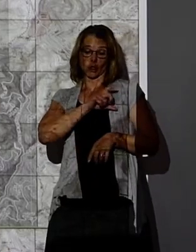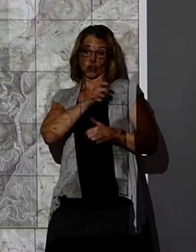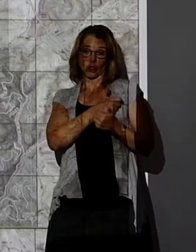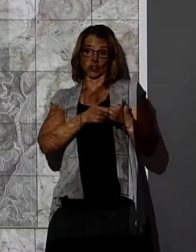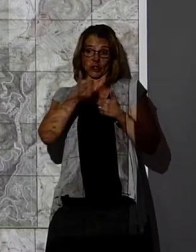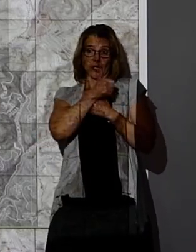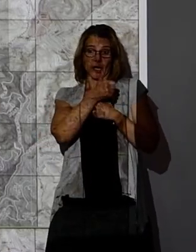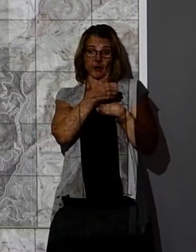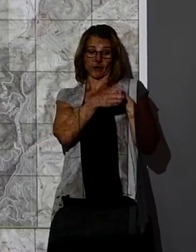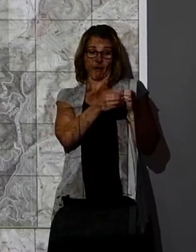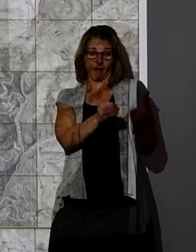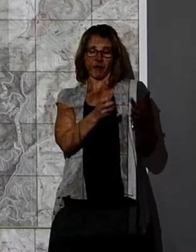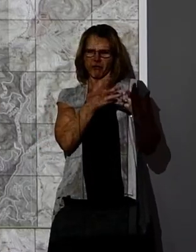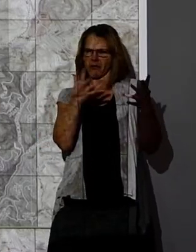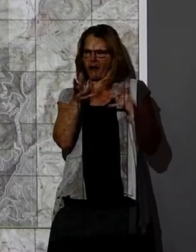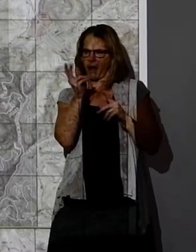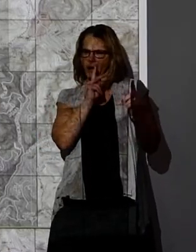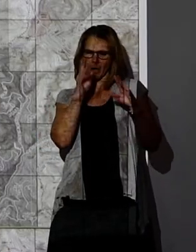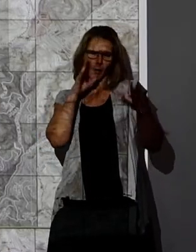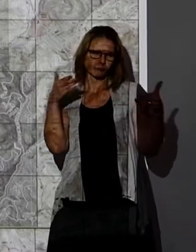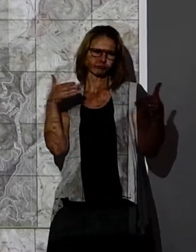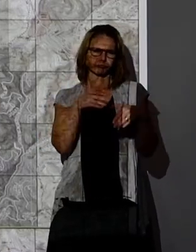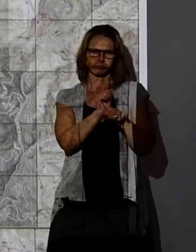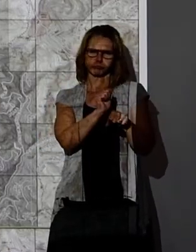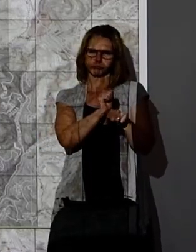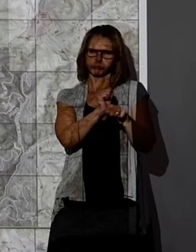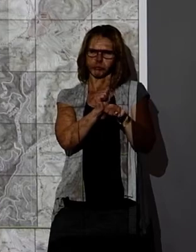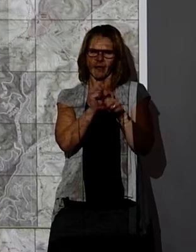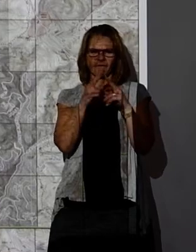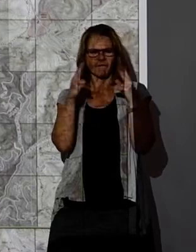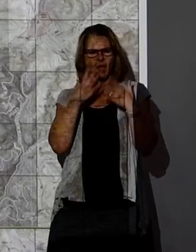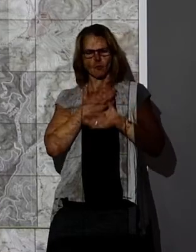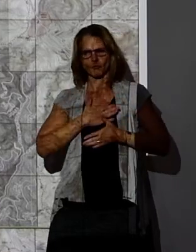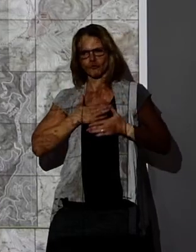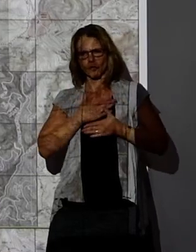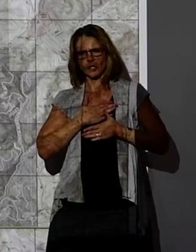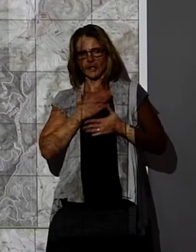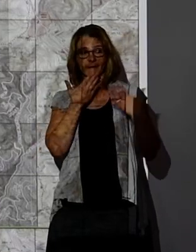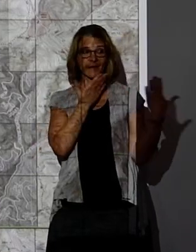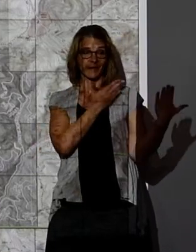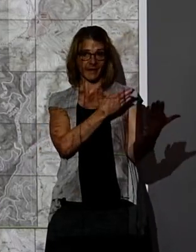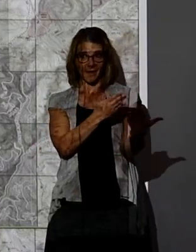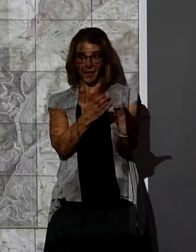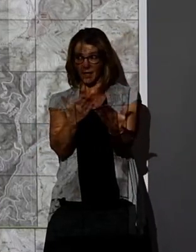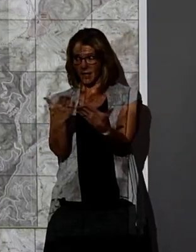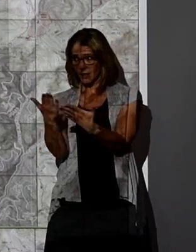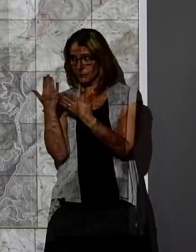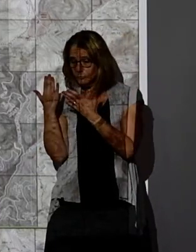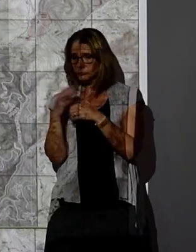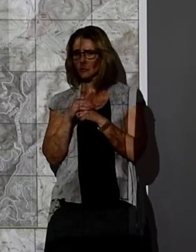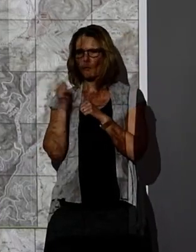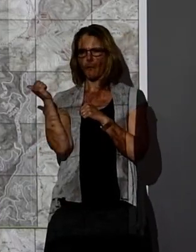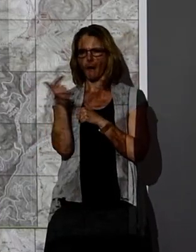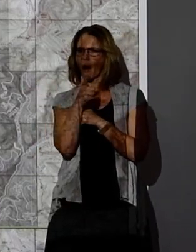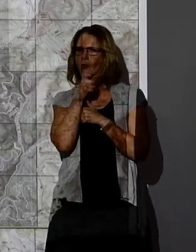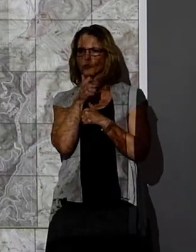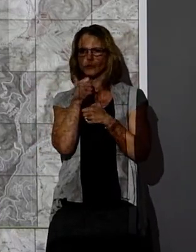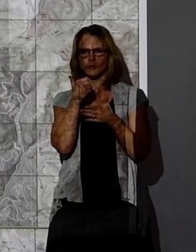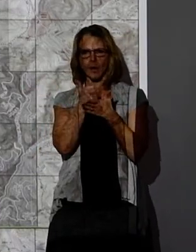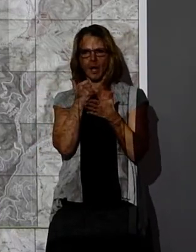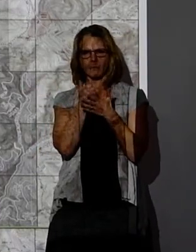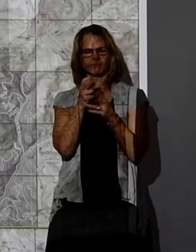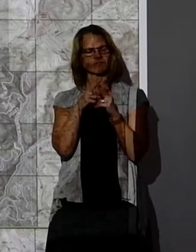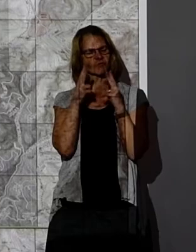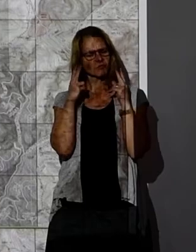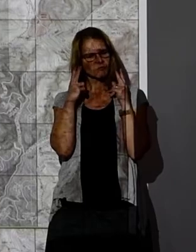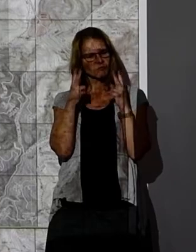A lot of people have put a lot of effort into that, and we're greatly appreciative of those efforts. Thank you to all those individuals. It's much